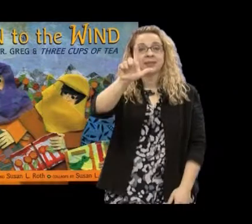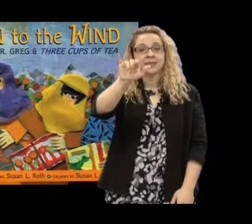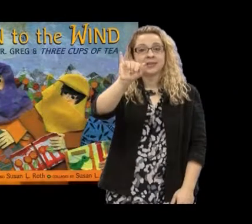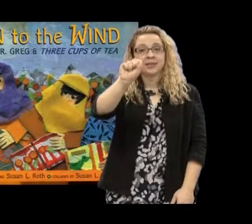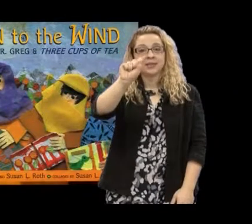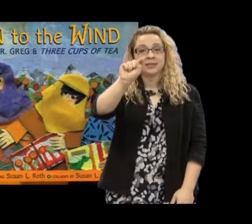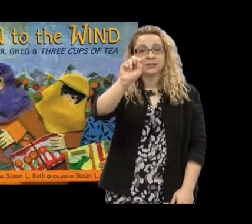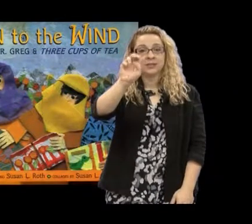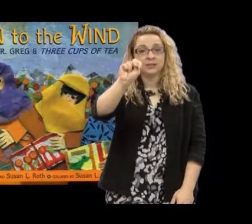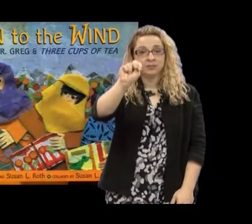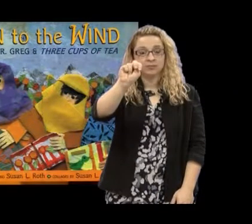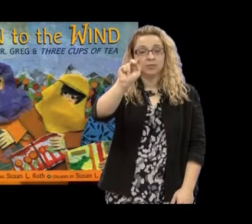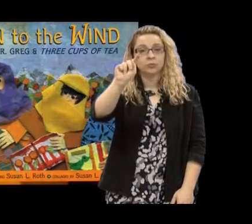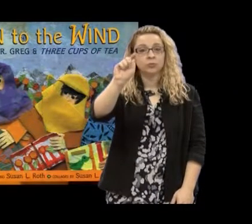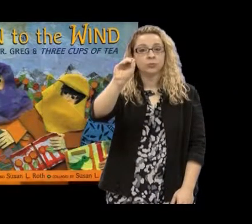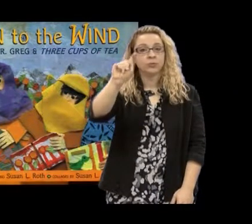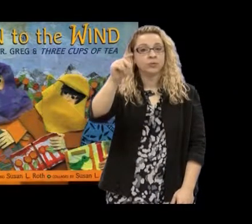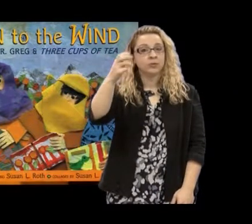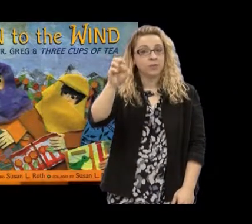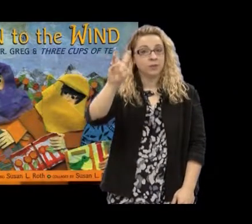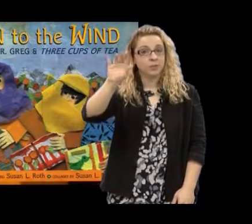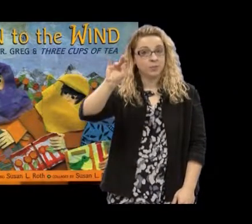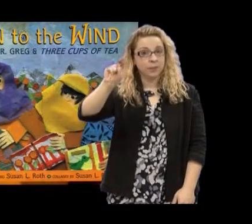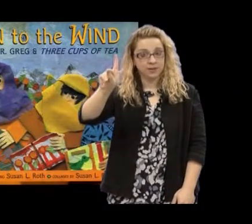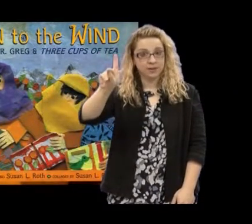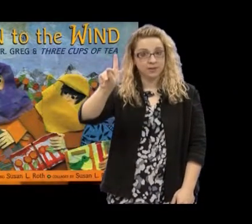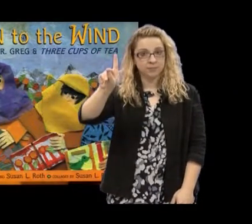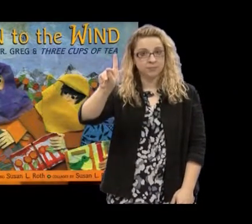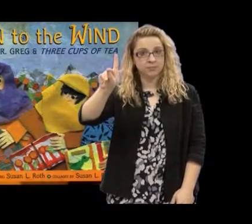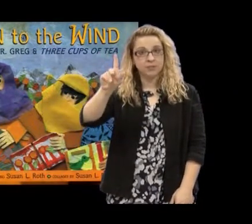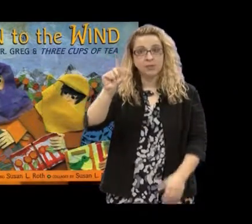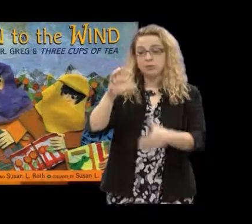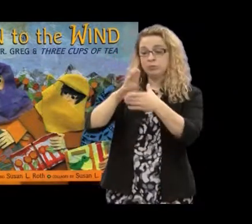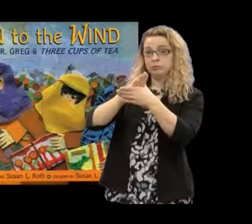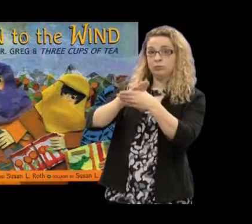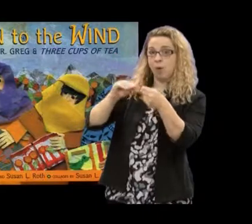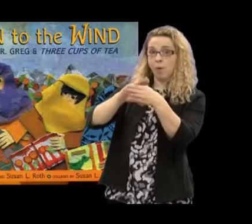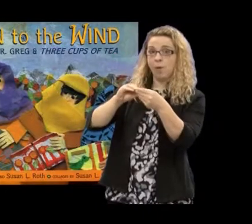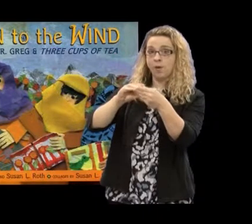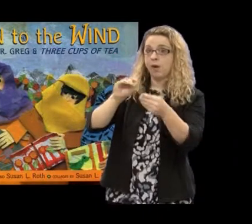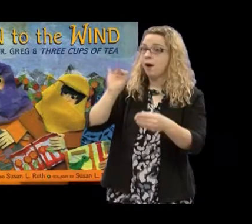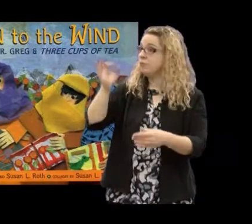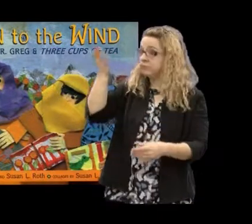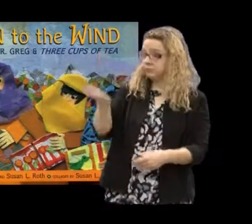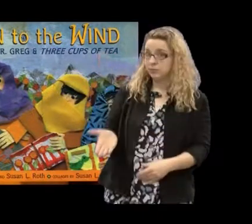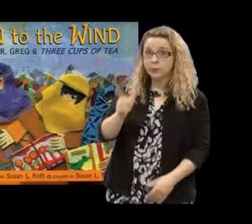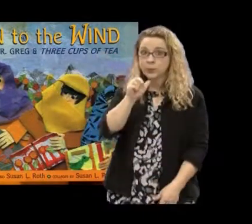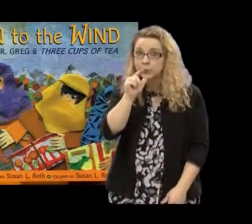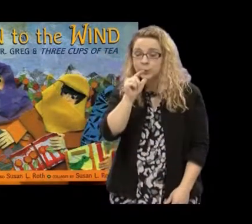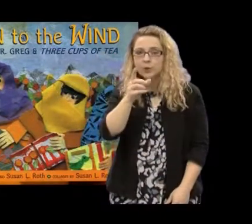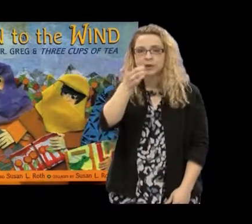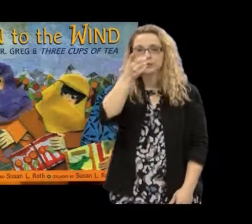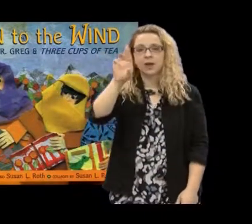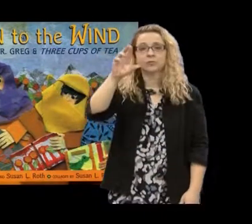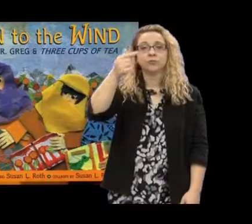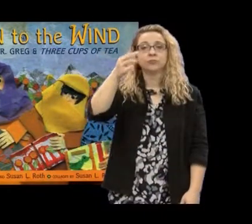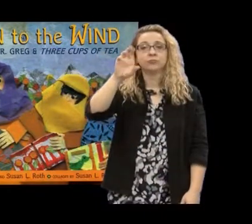This book is Listen to the Wind. It's the story of Dr. Greg